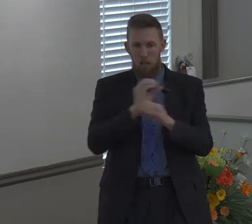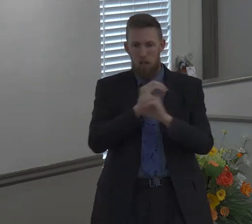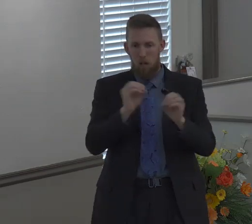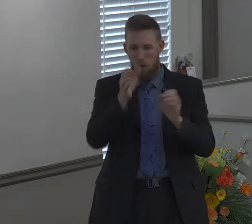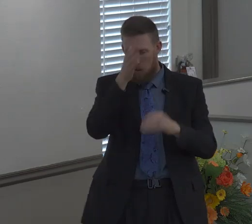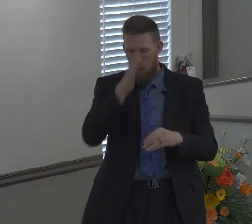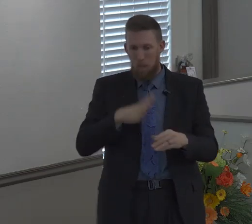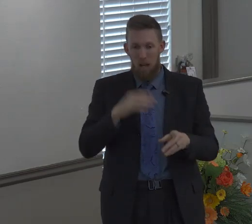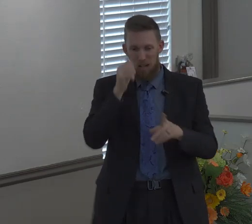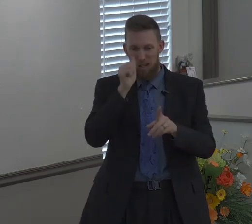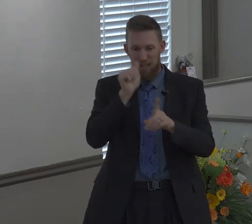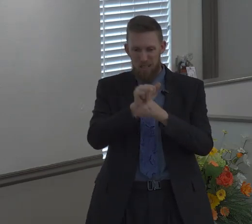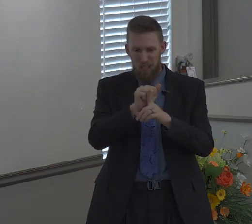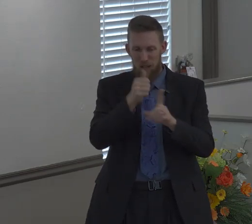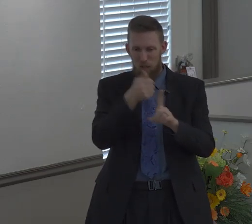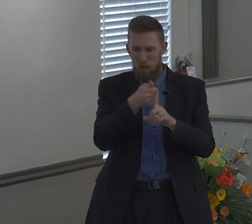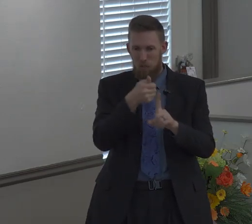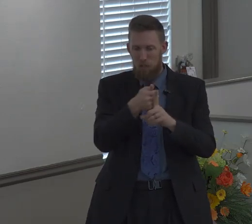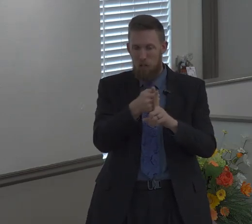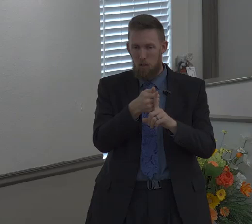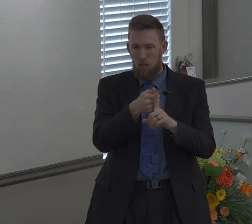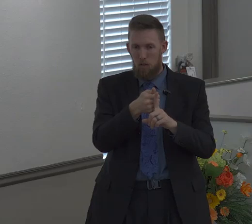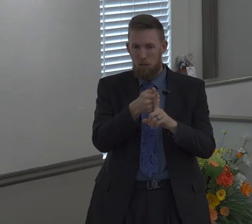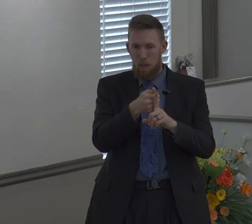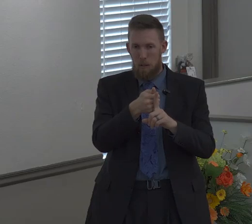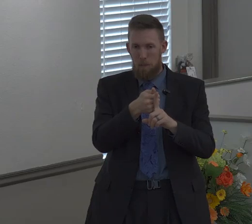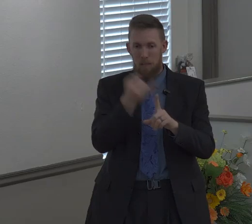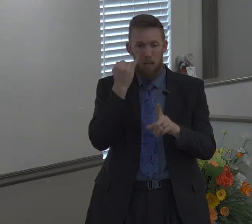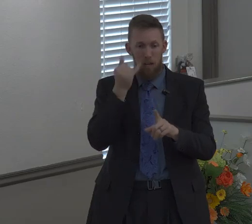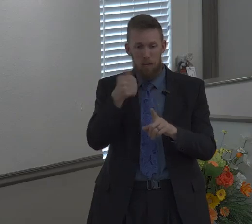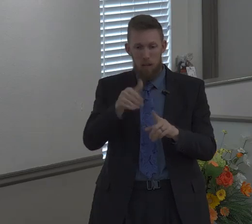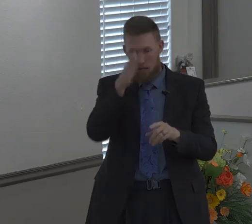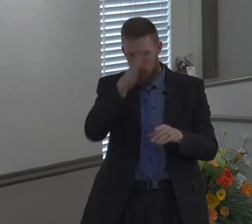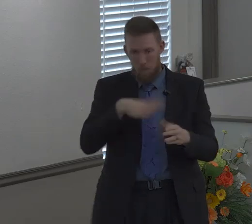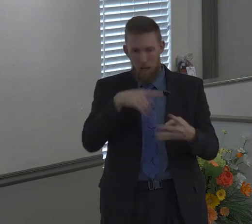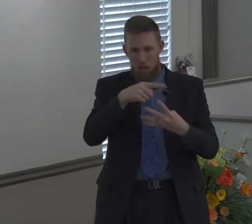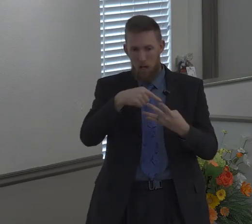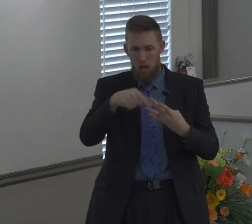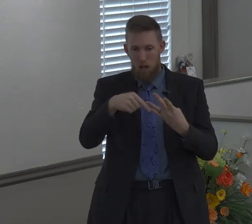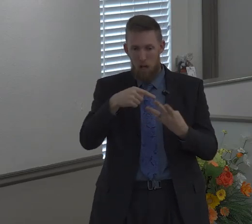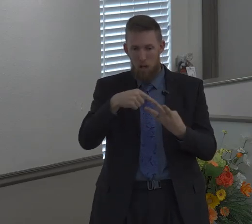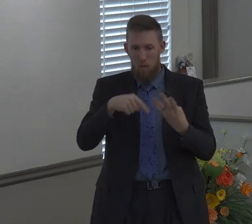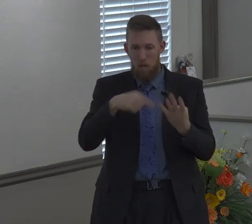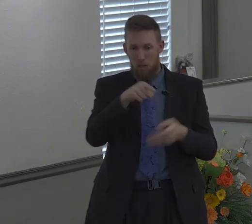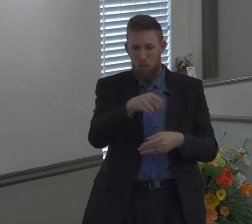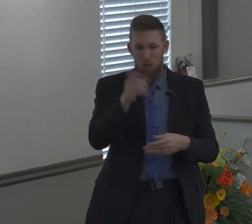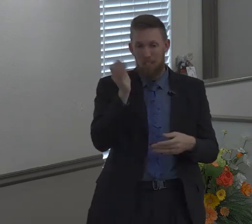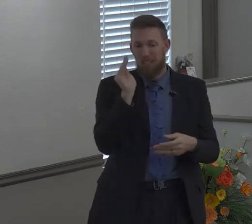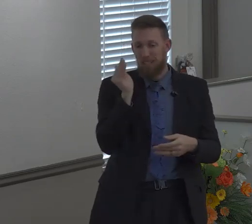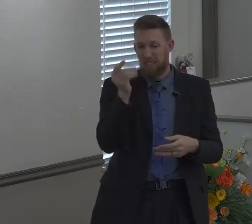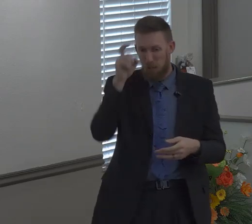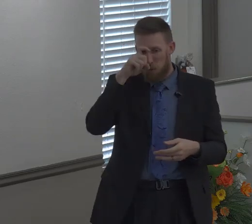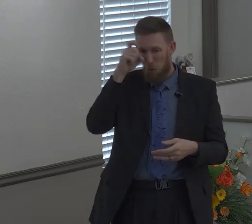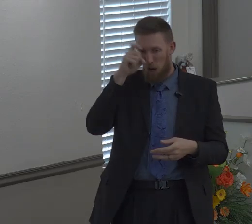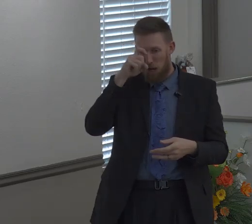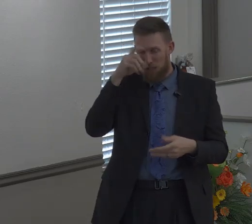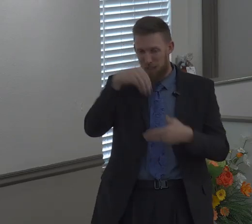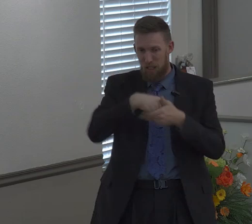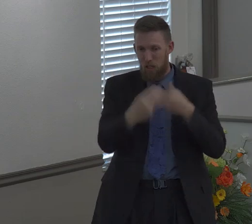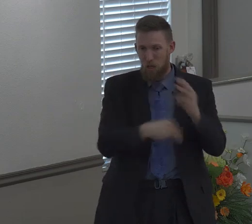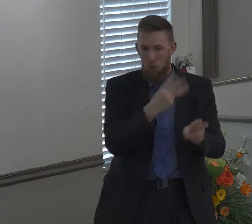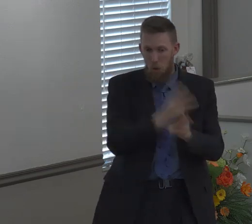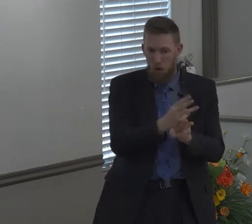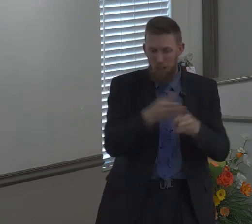verse 18. Let no man deceive himself. If any man among you seemeth to be wise in this